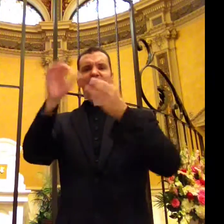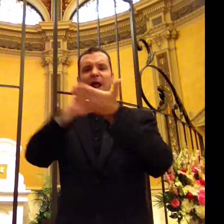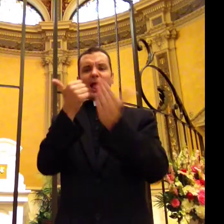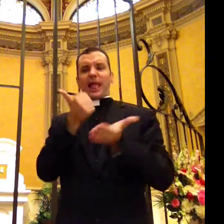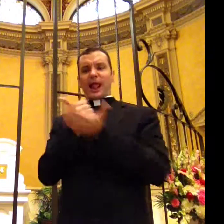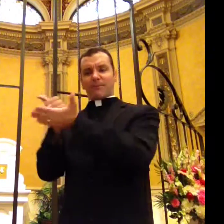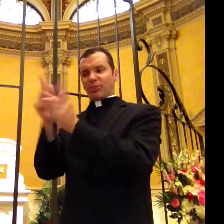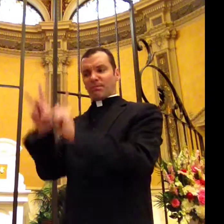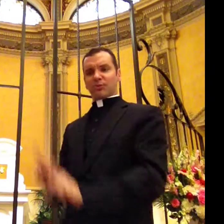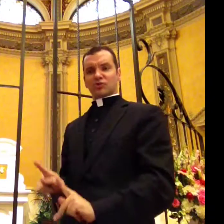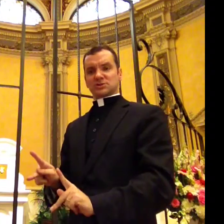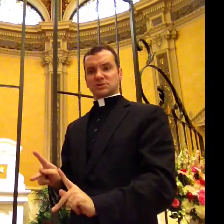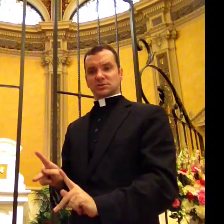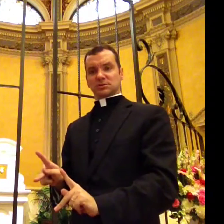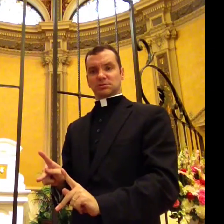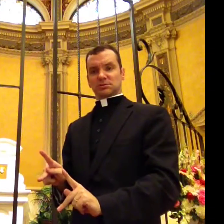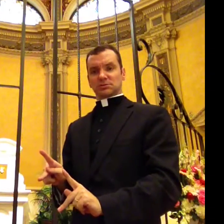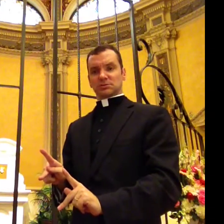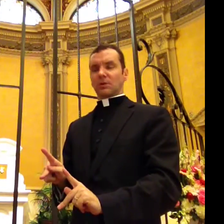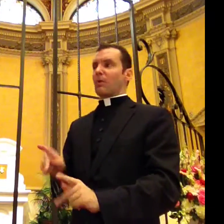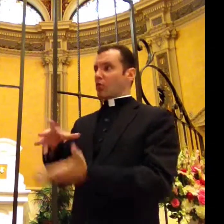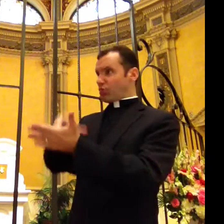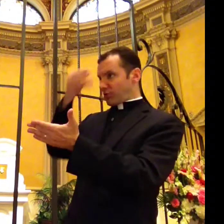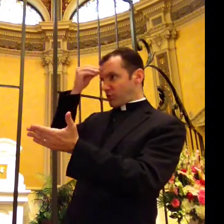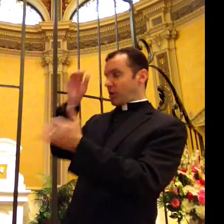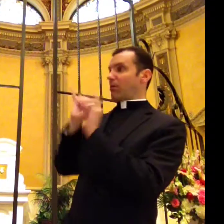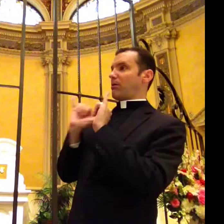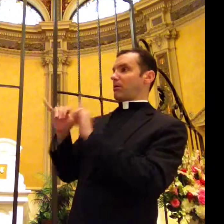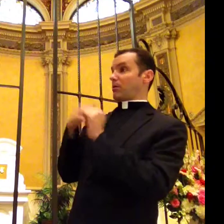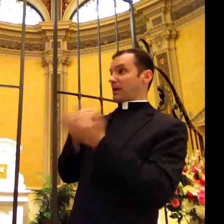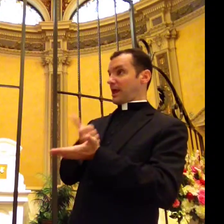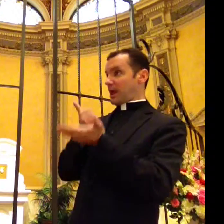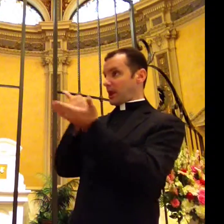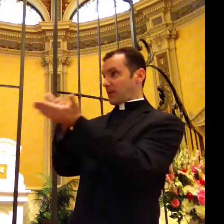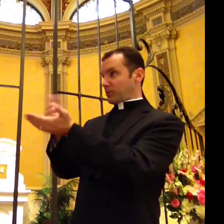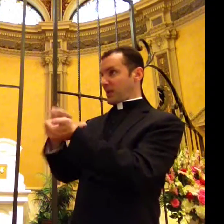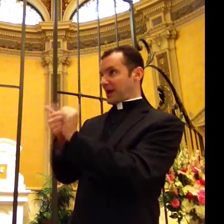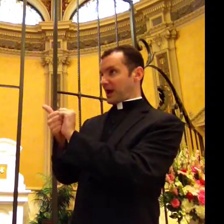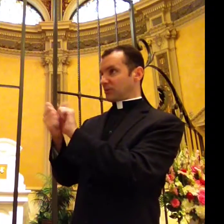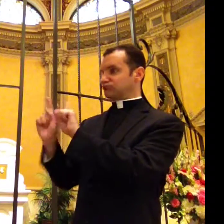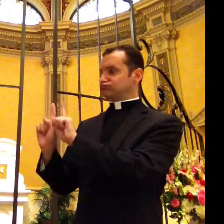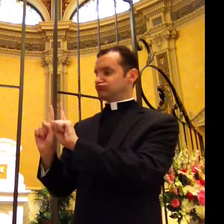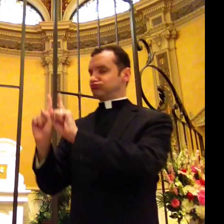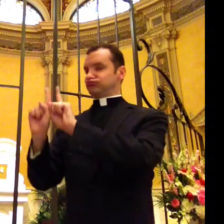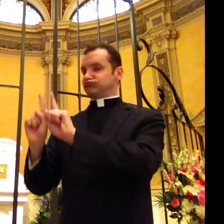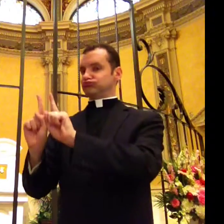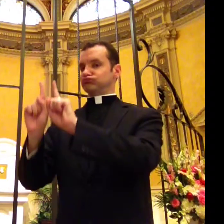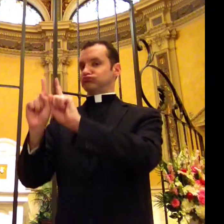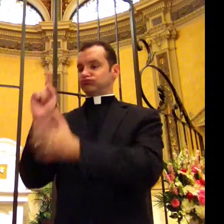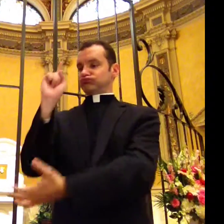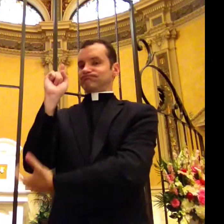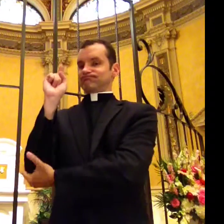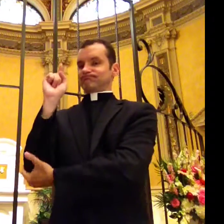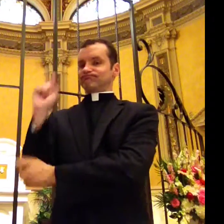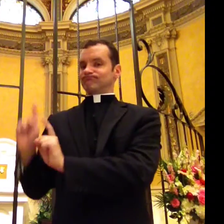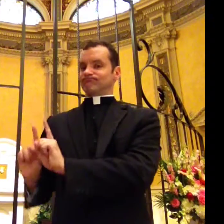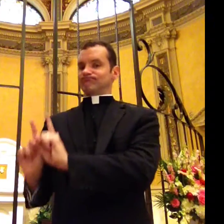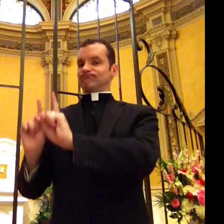had cerebral palsy. And because of that weakness, she asked for help. And we learned how we could help her